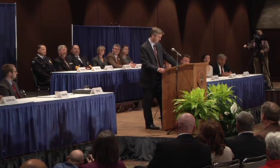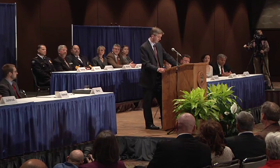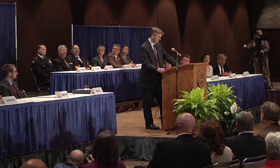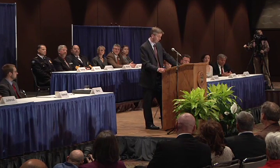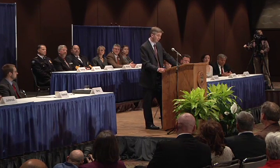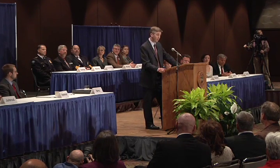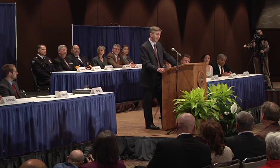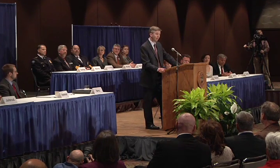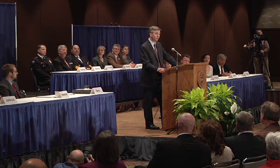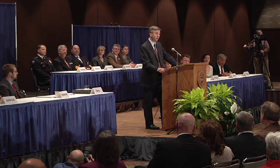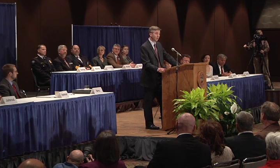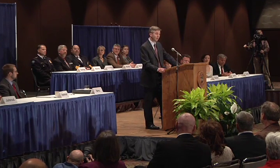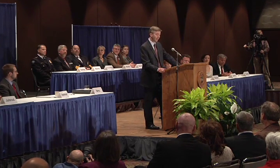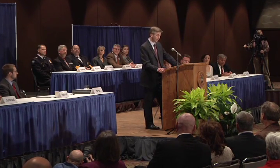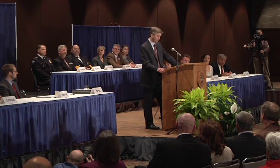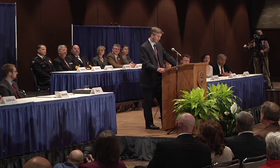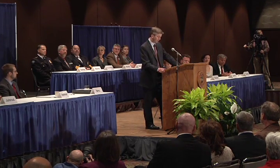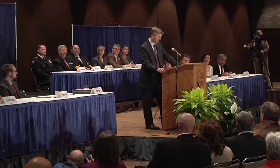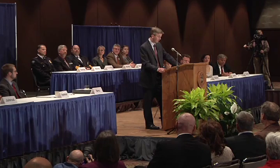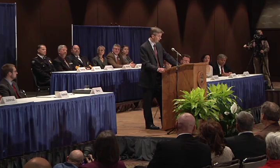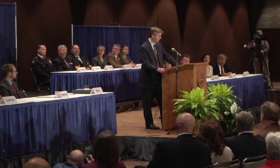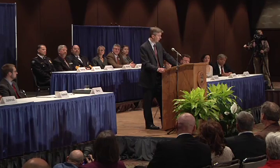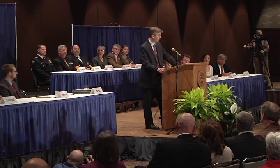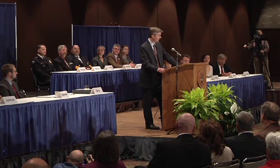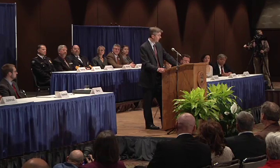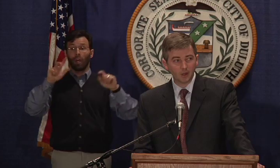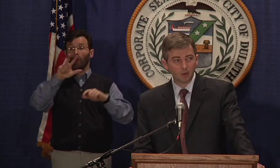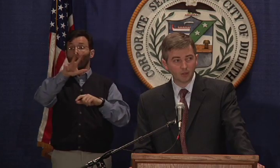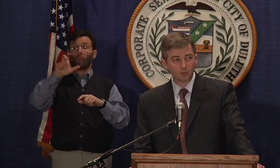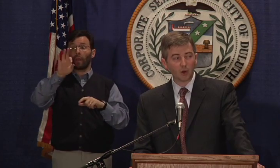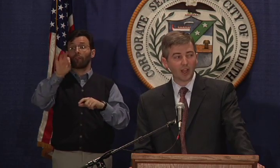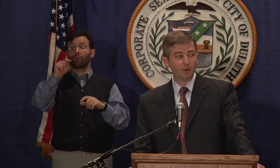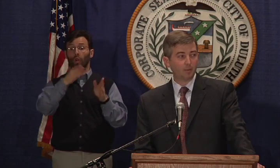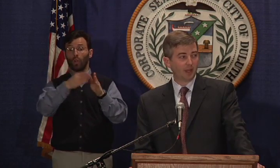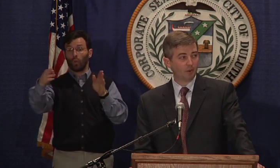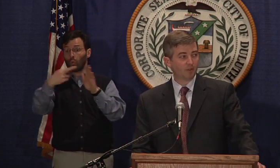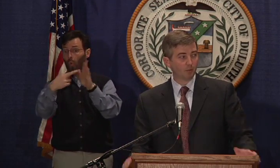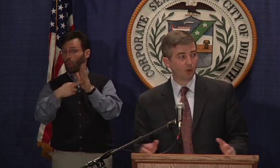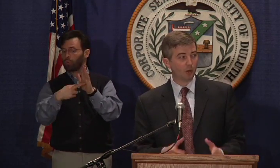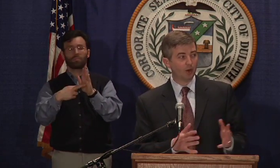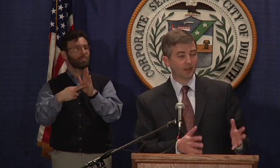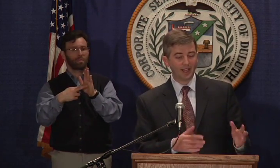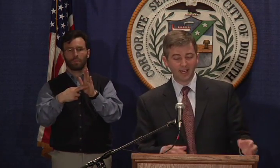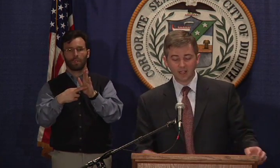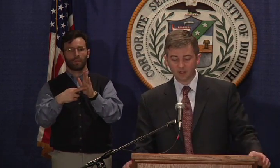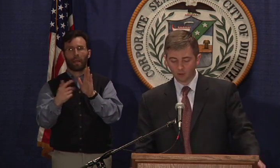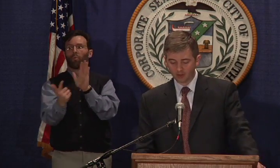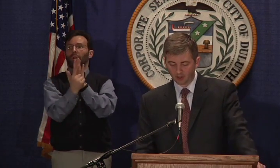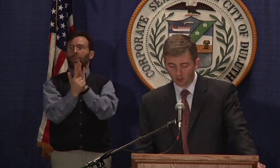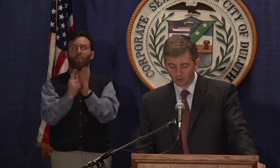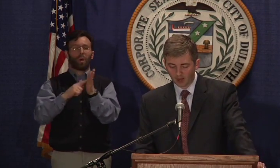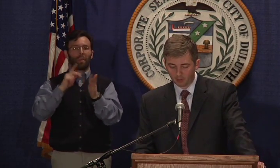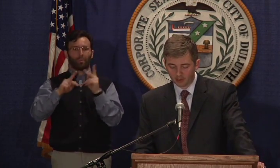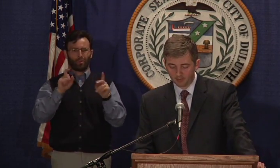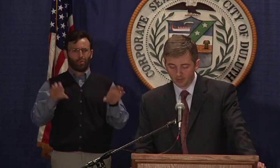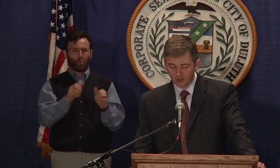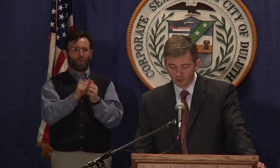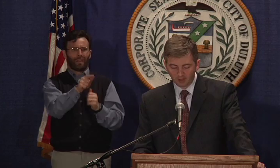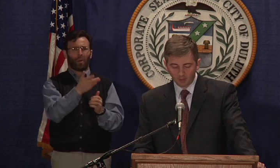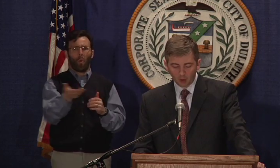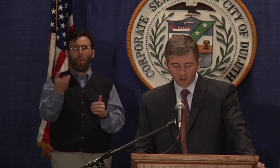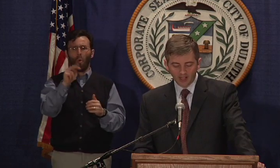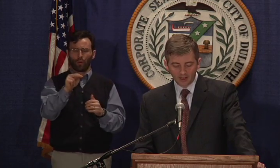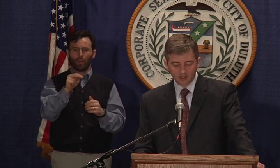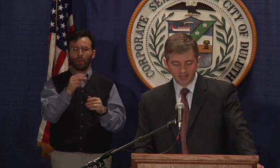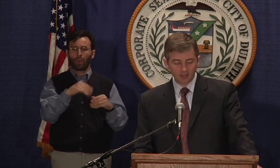success. We've been able to eliminate the 300-foot rule, which prohibited people from doing what they needed to with their own property.